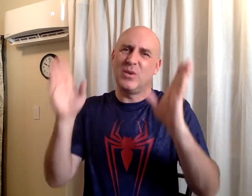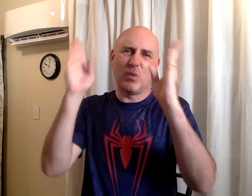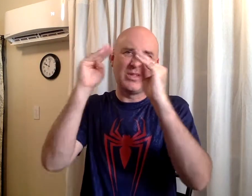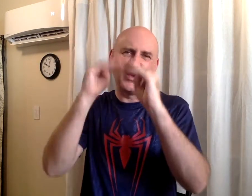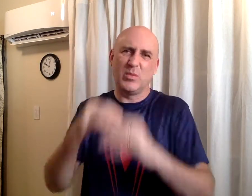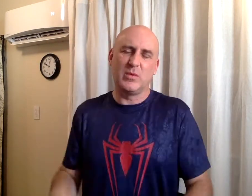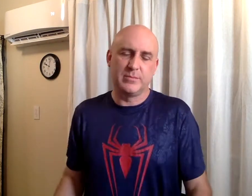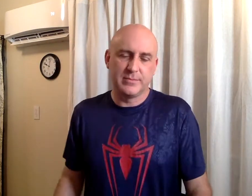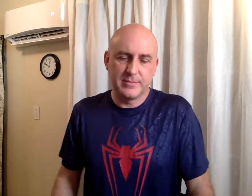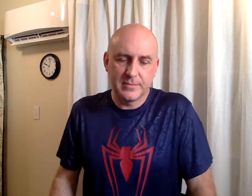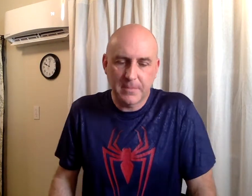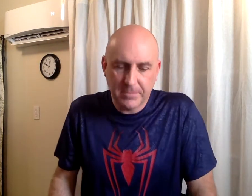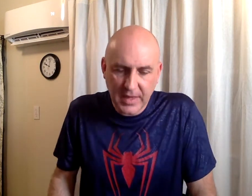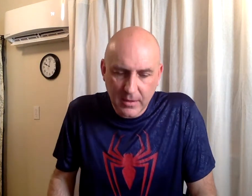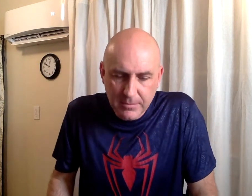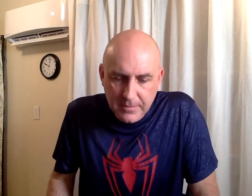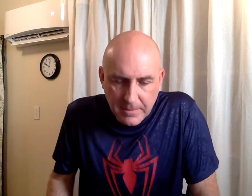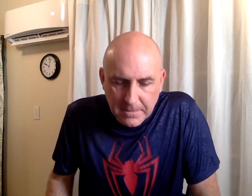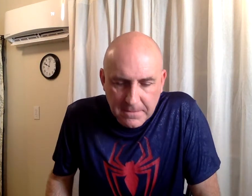Don't want trouble. Okay.